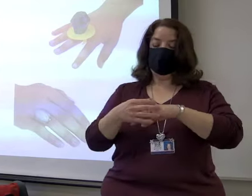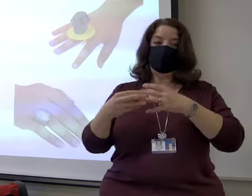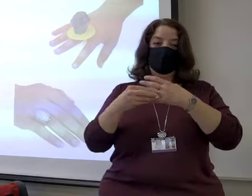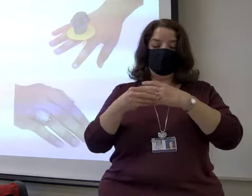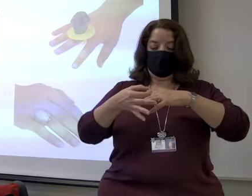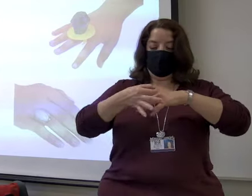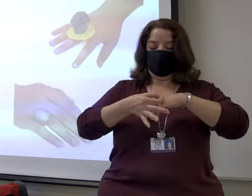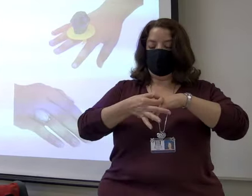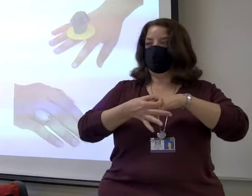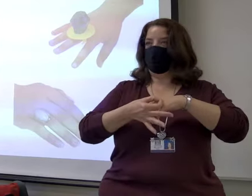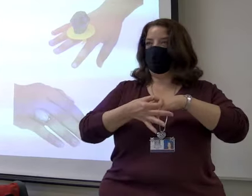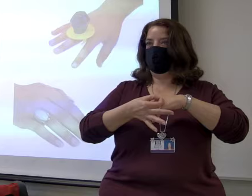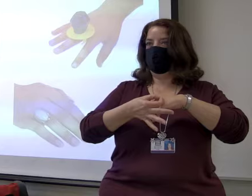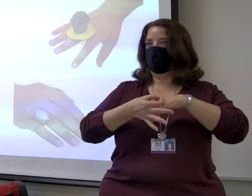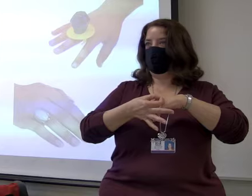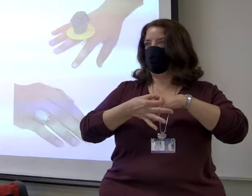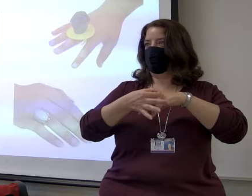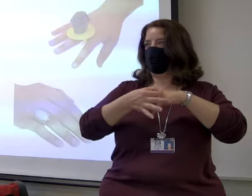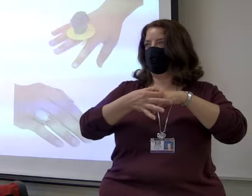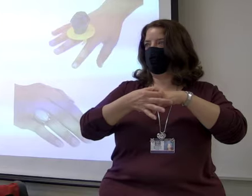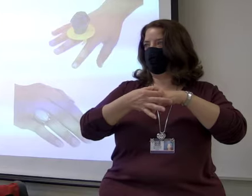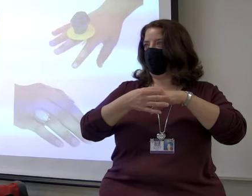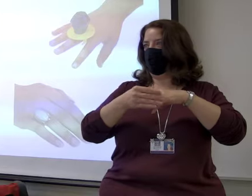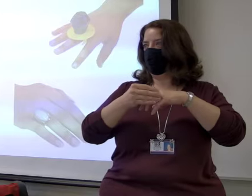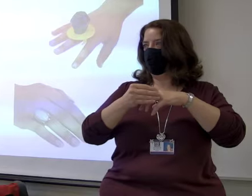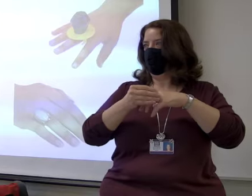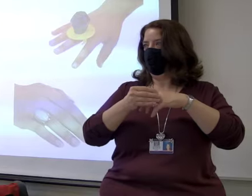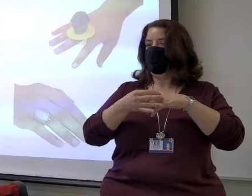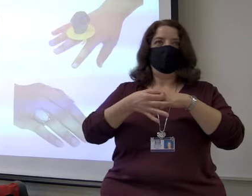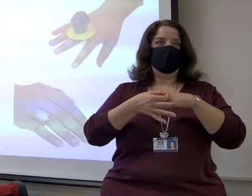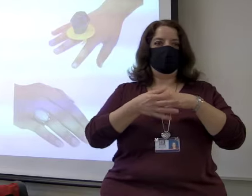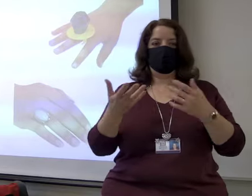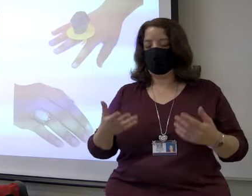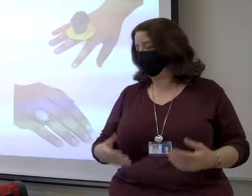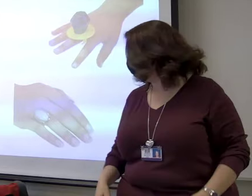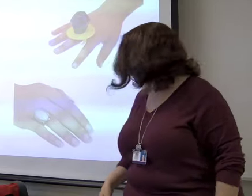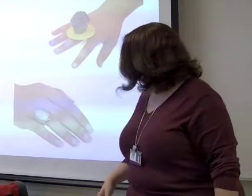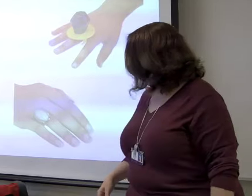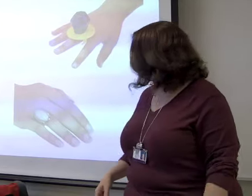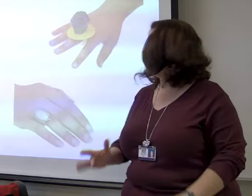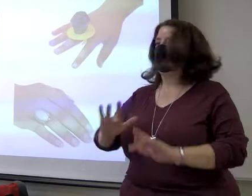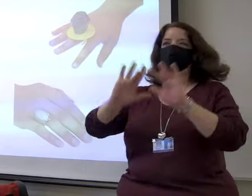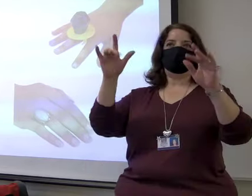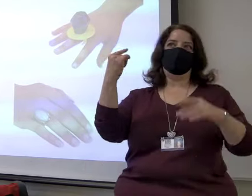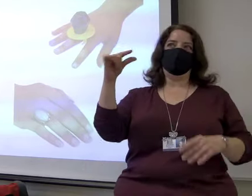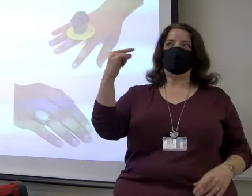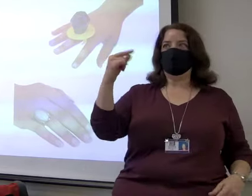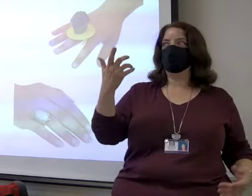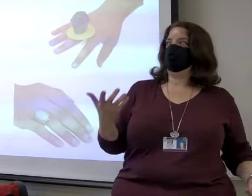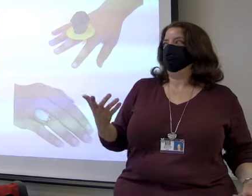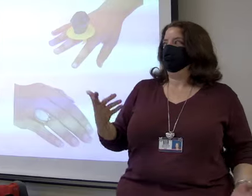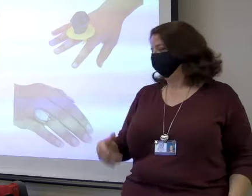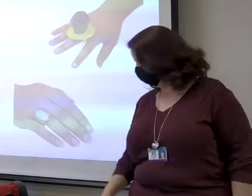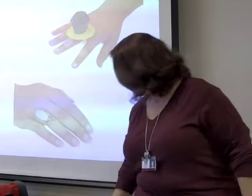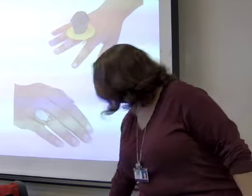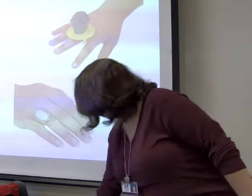a ring, and then it's big, right? You show that the stone's big, right? It's describing what it looks like. And it's light green.